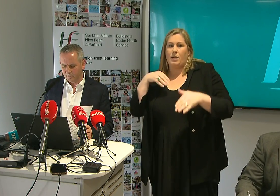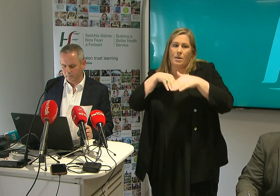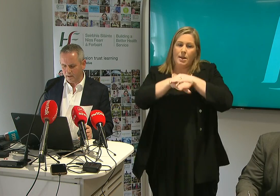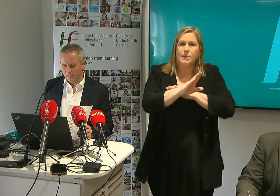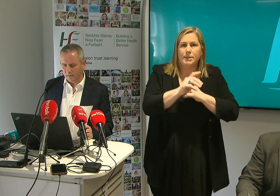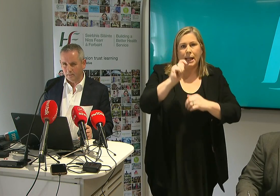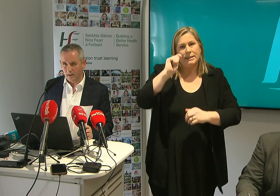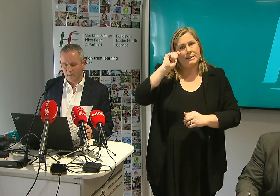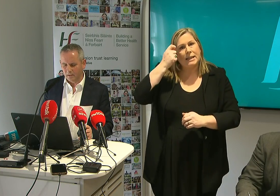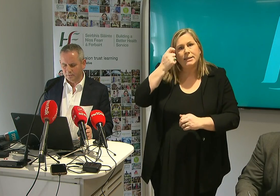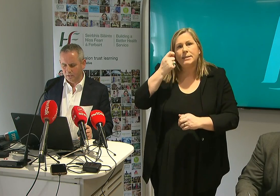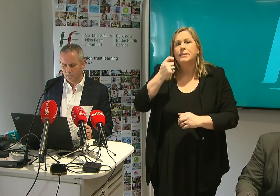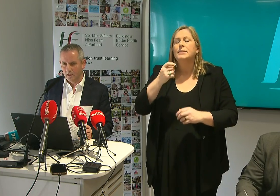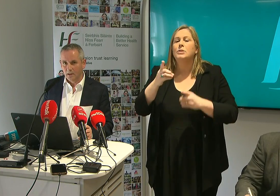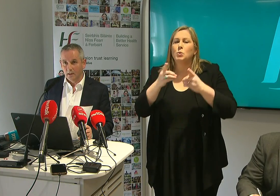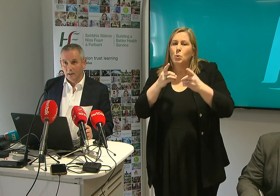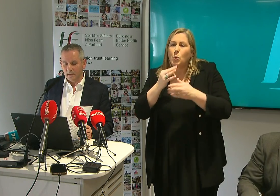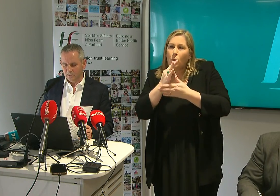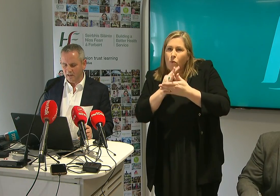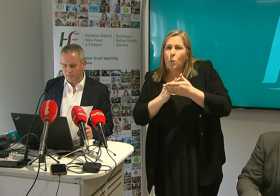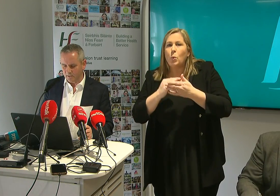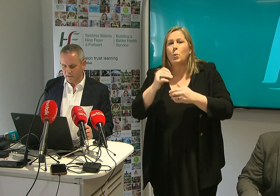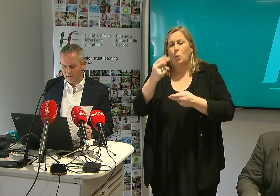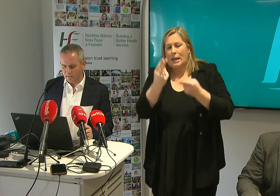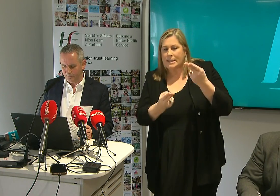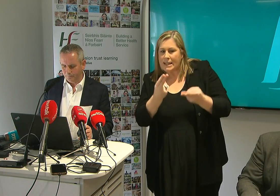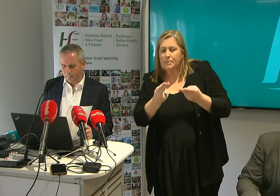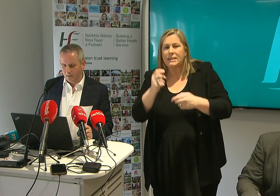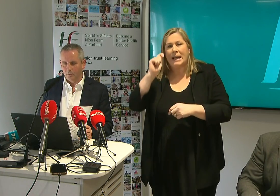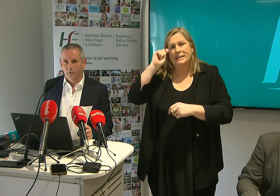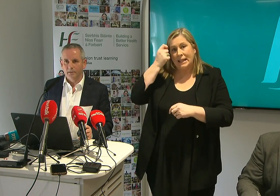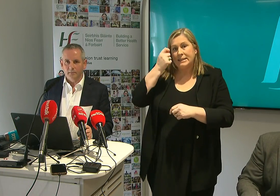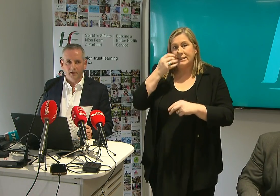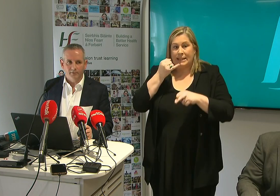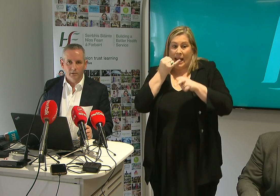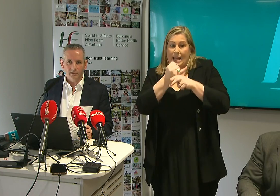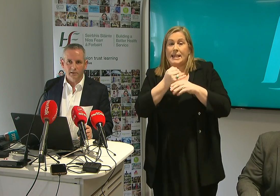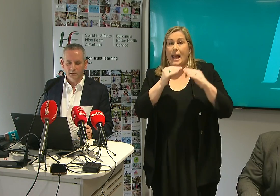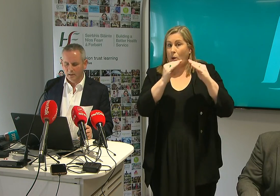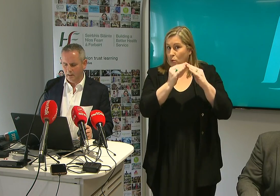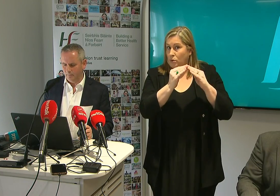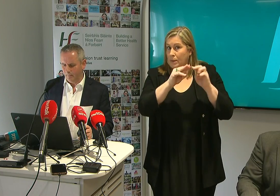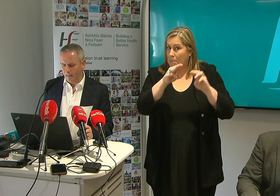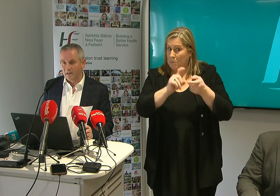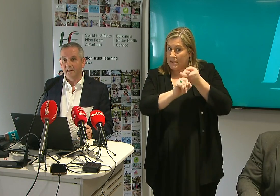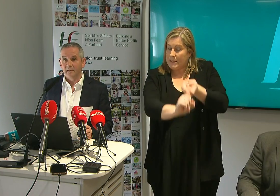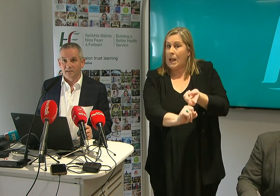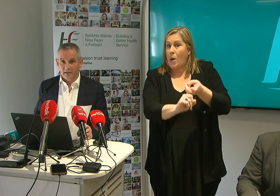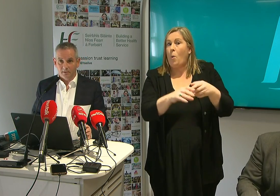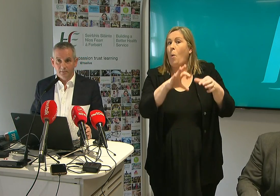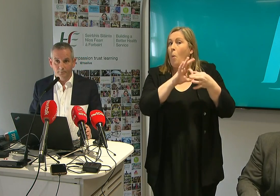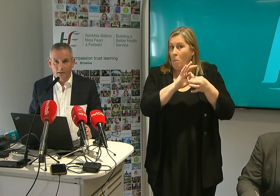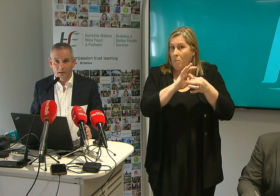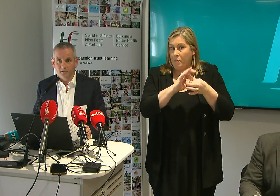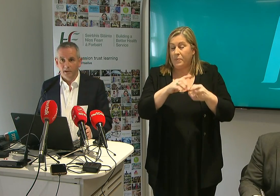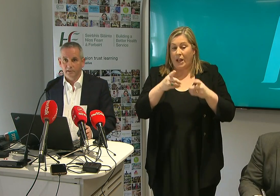point, they carry out a few, I guess, assessments and tests. One, a very focused clinical